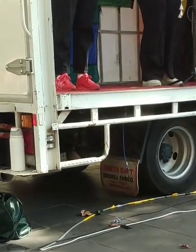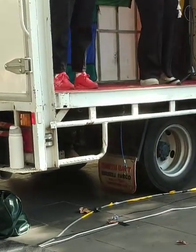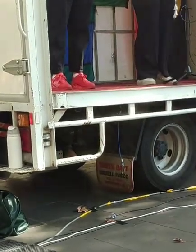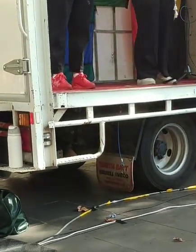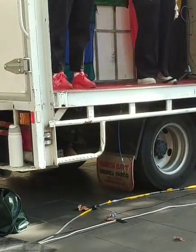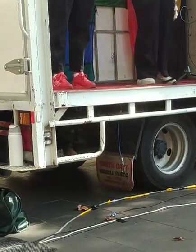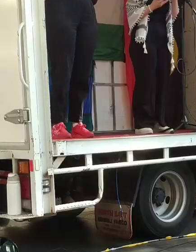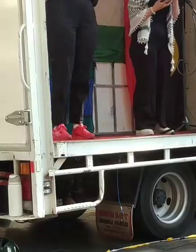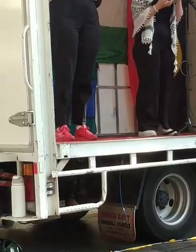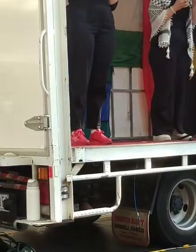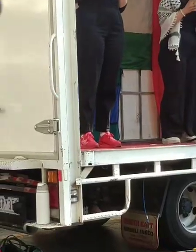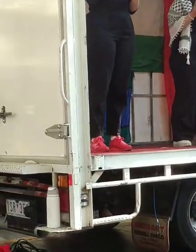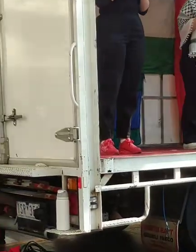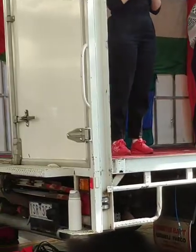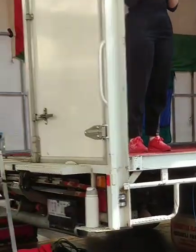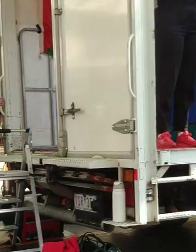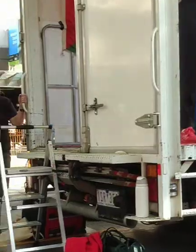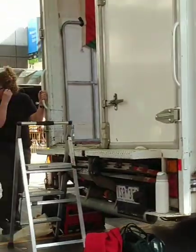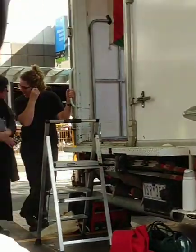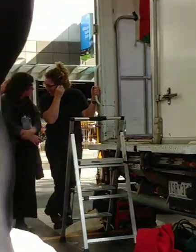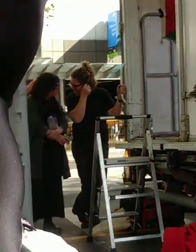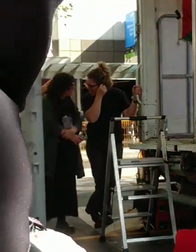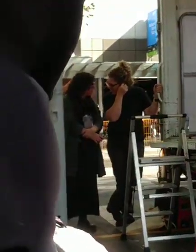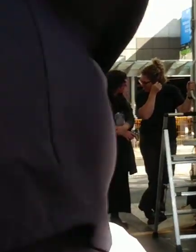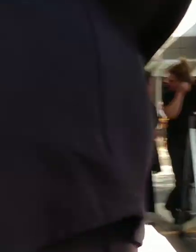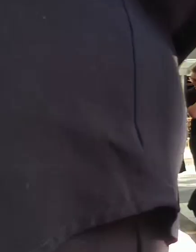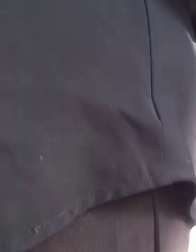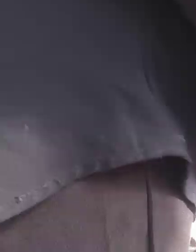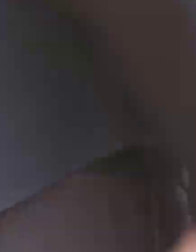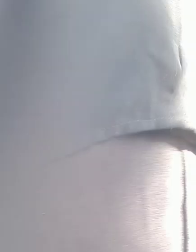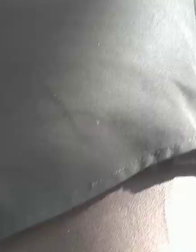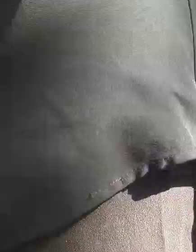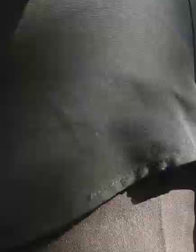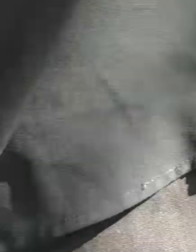passports, made us sit for hours until they finally gave us access inside.